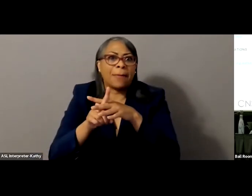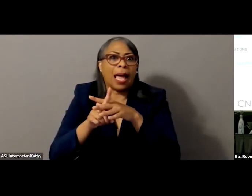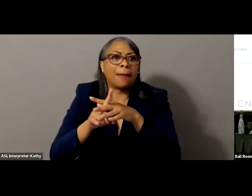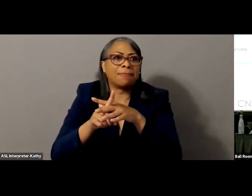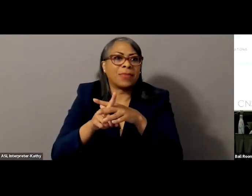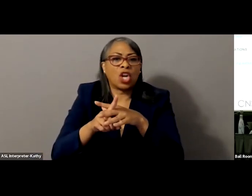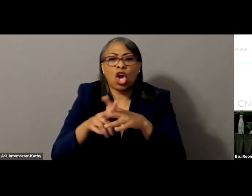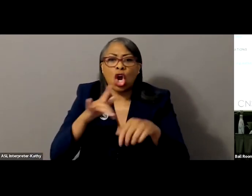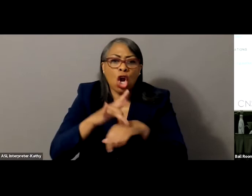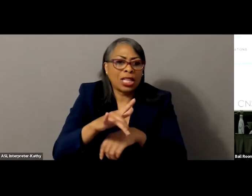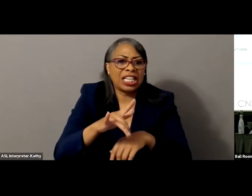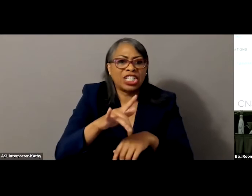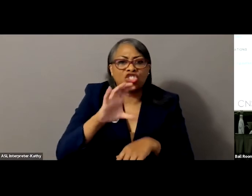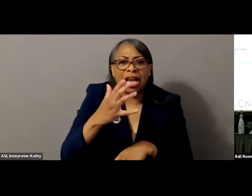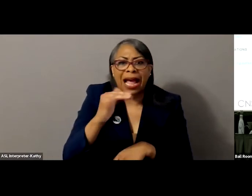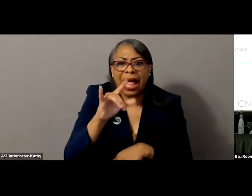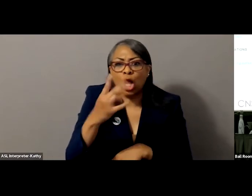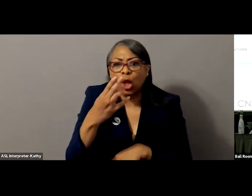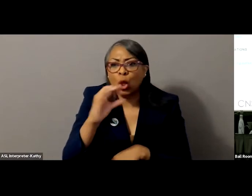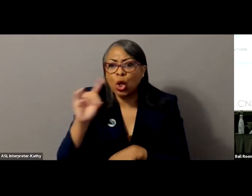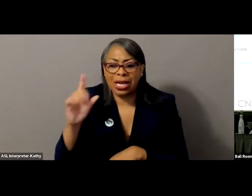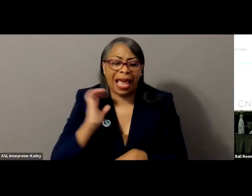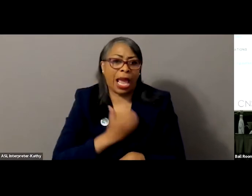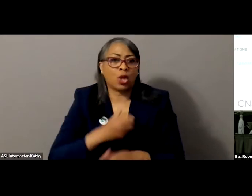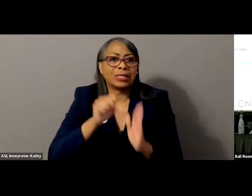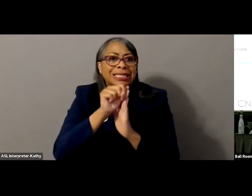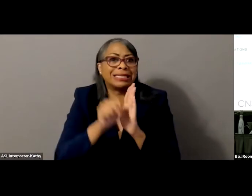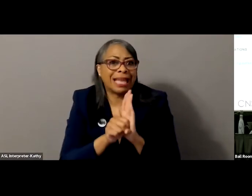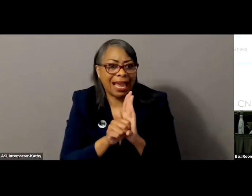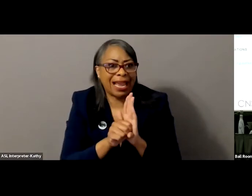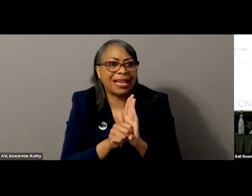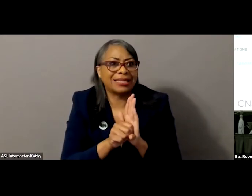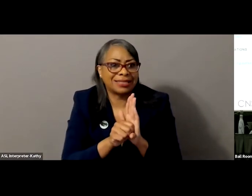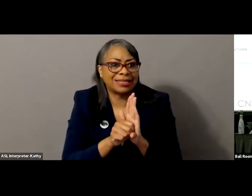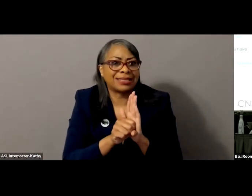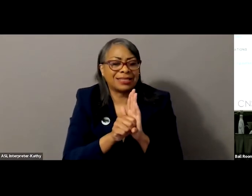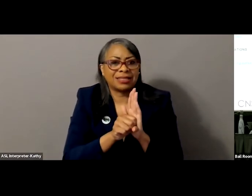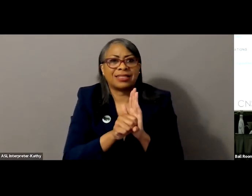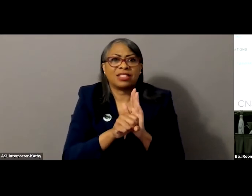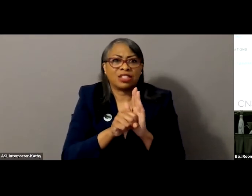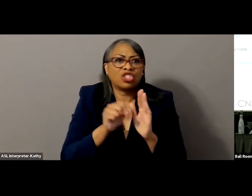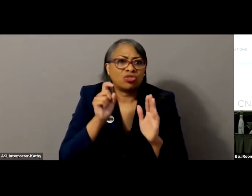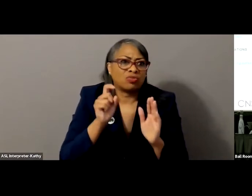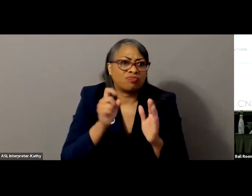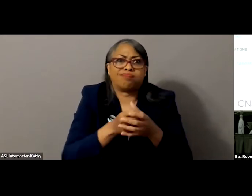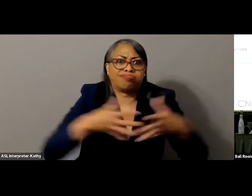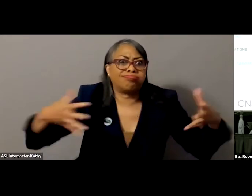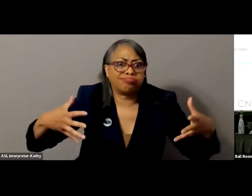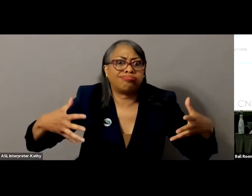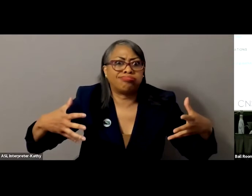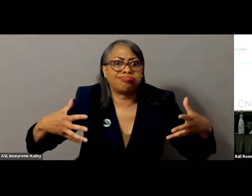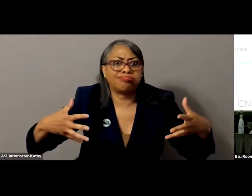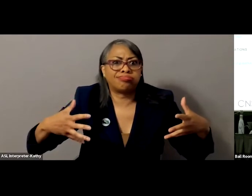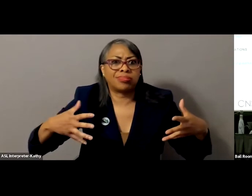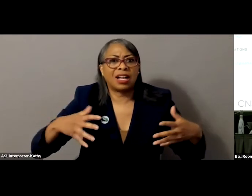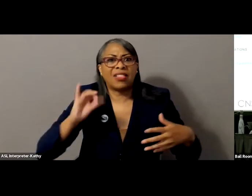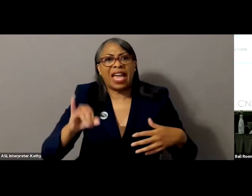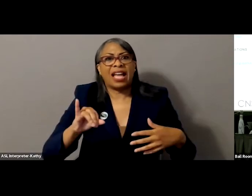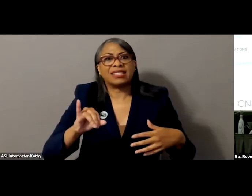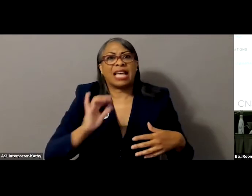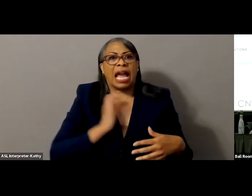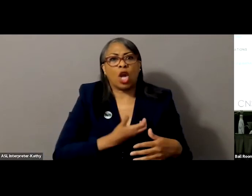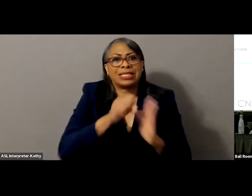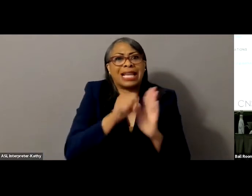early childhood education, which at least in our state, which is incredible expansion of early childhood programs as a state policy, and in other